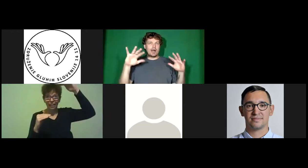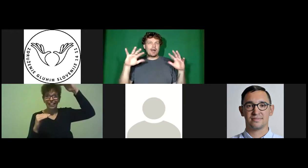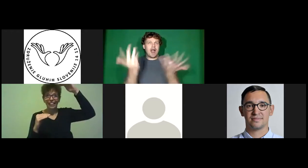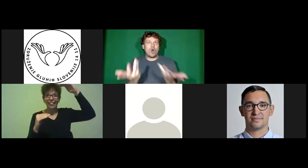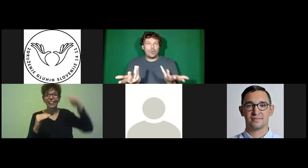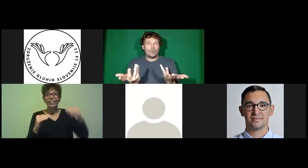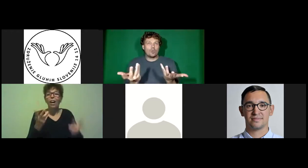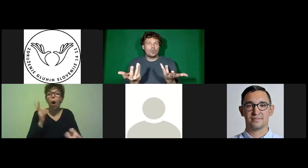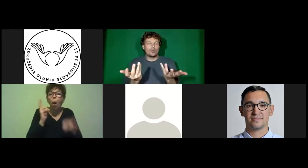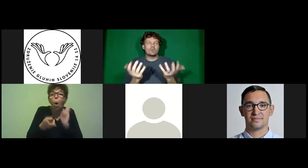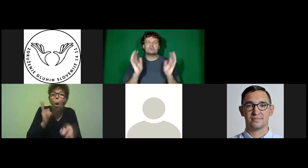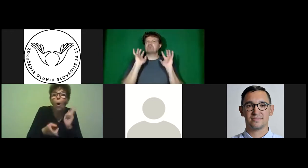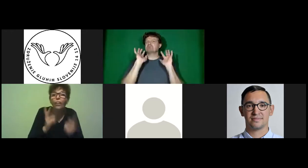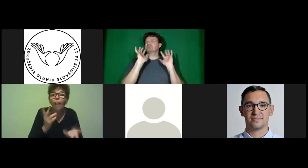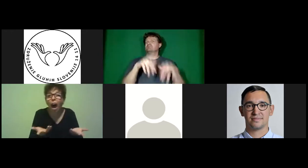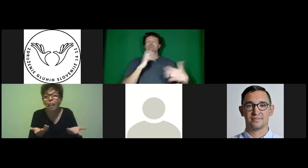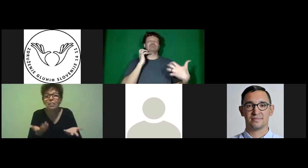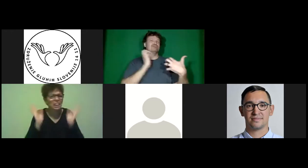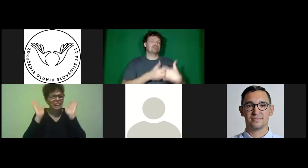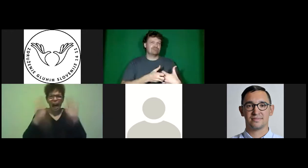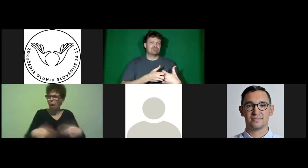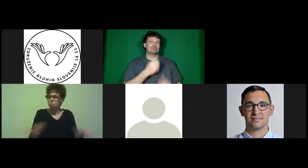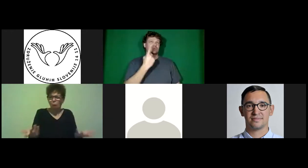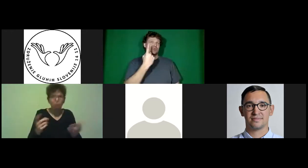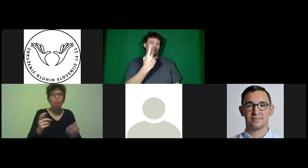205 centimeters and most dancers are about